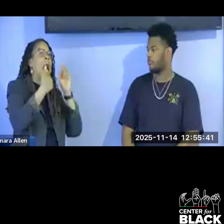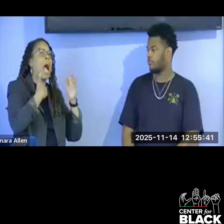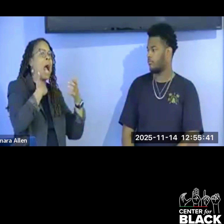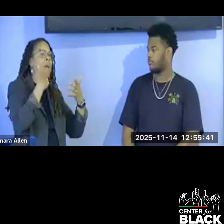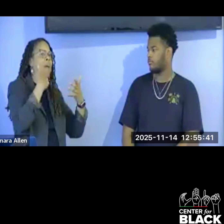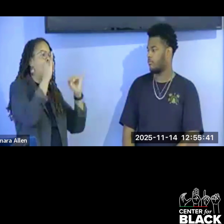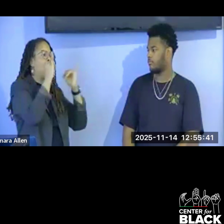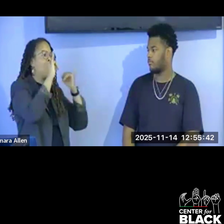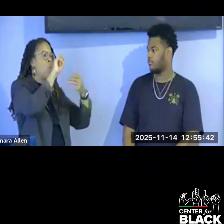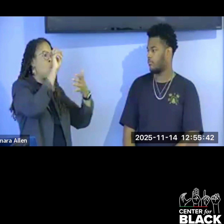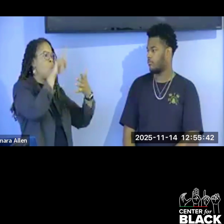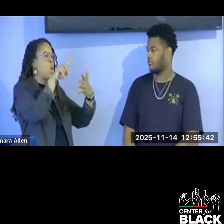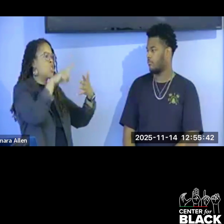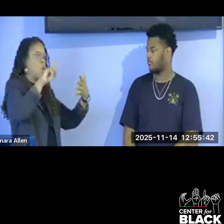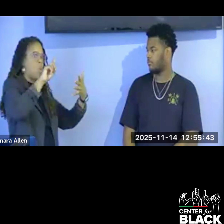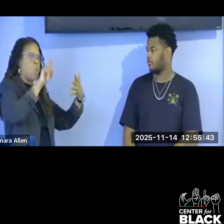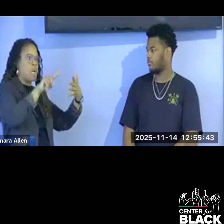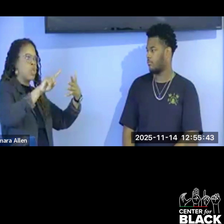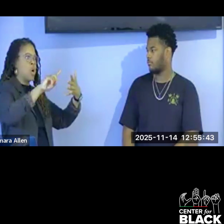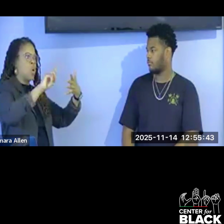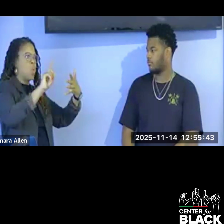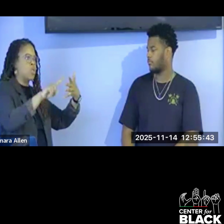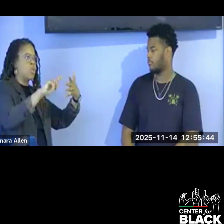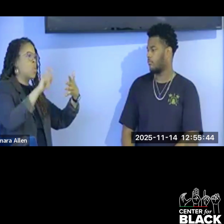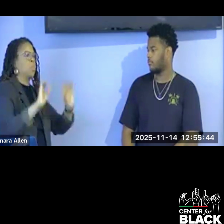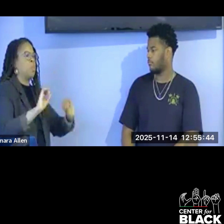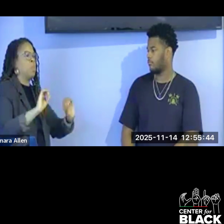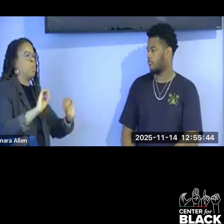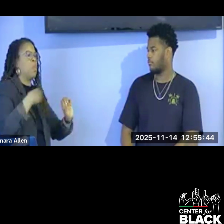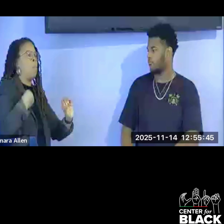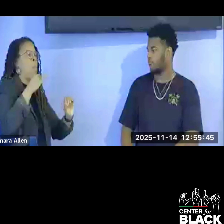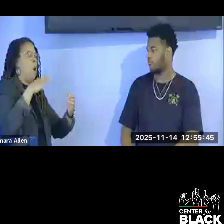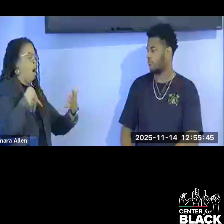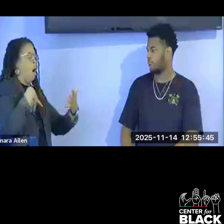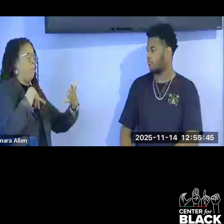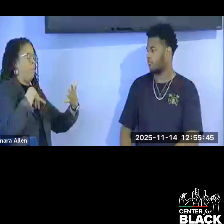Oh, correction, narrative inquiry. And what that means is that